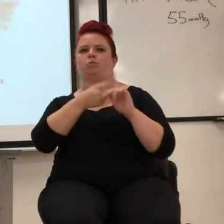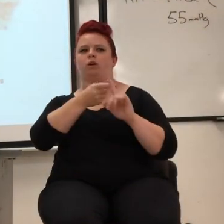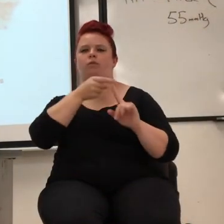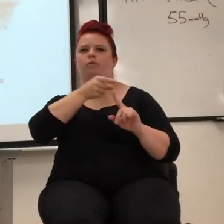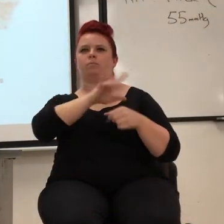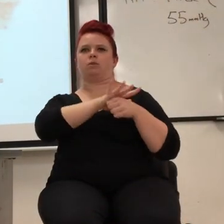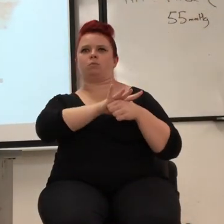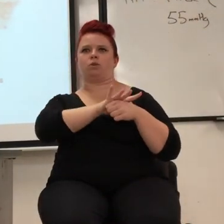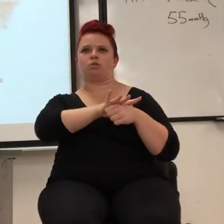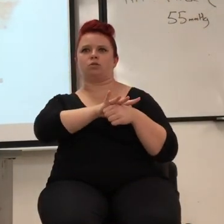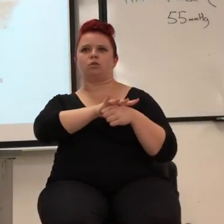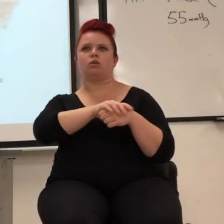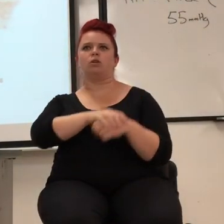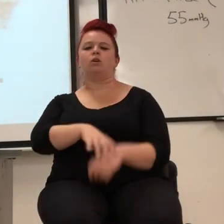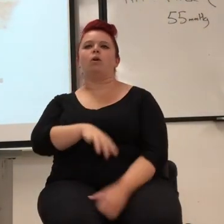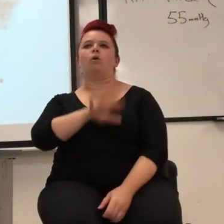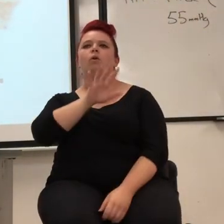subtract,